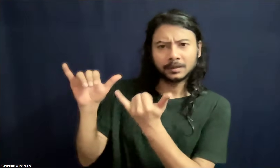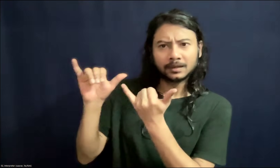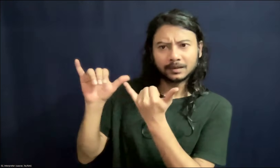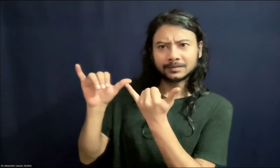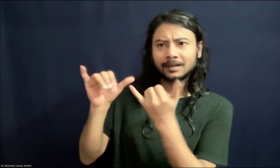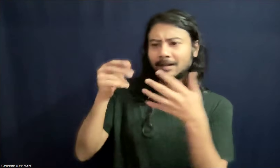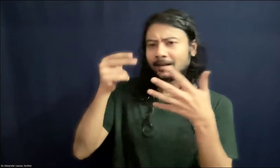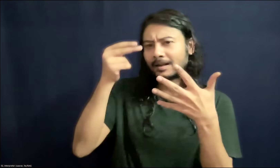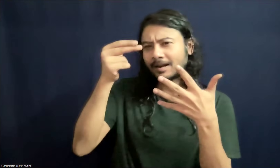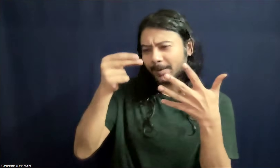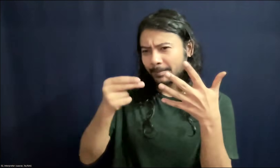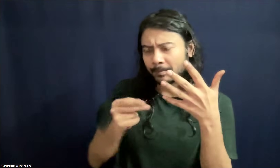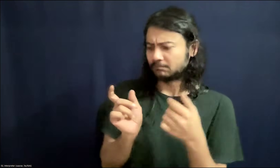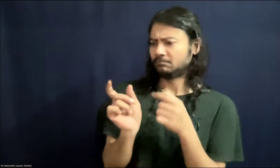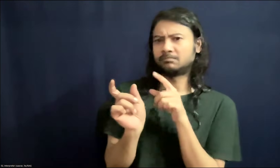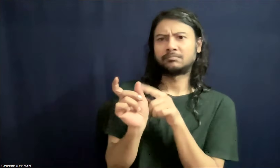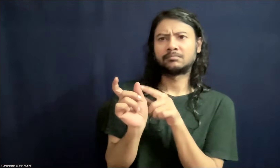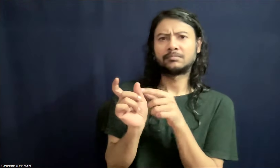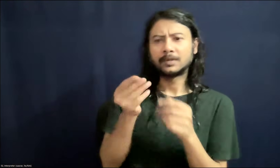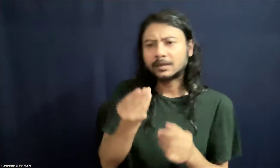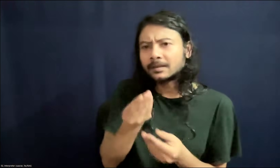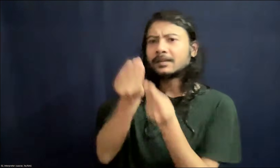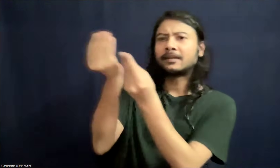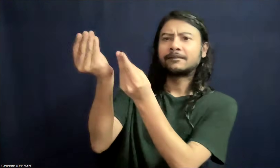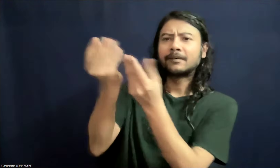What is the reason behind this name?